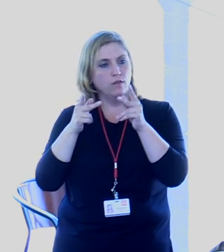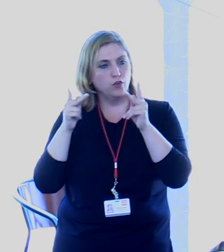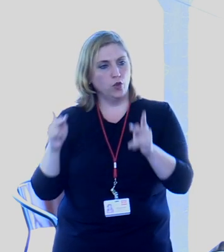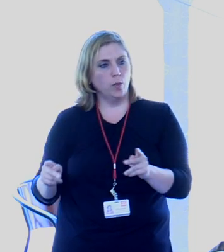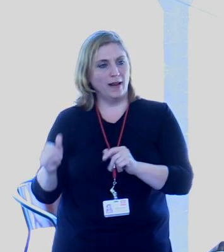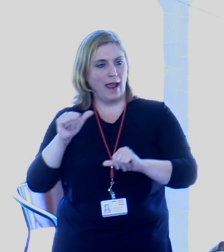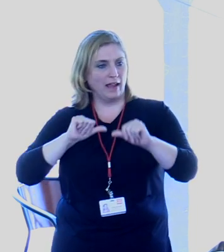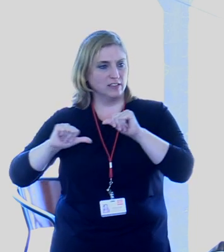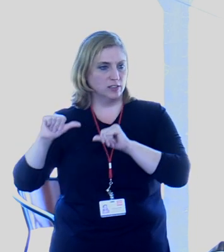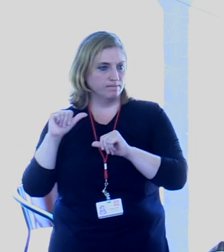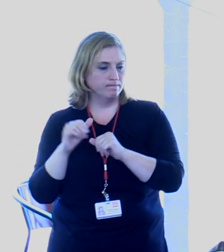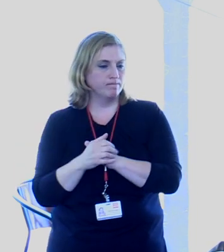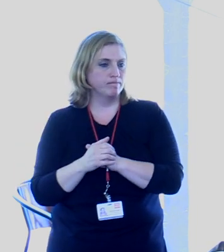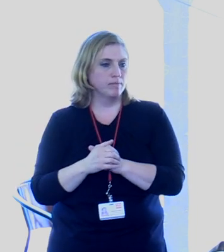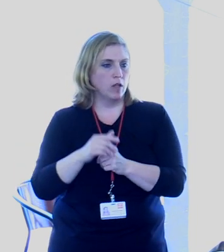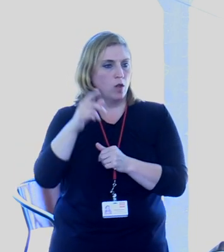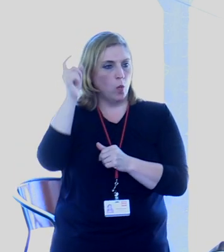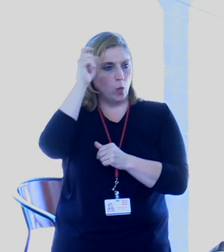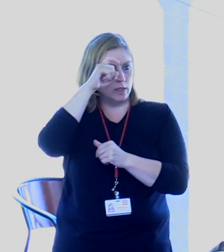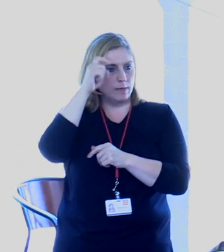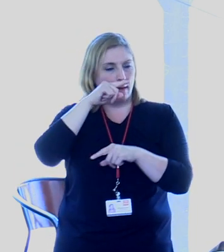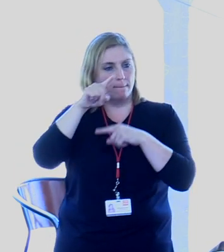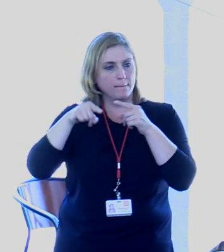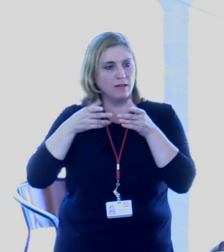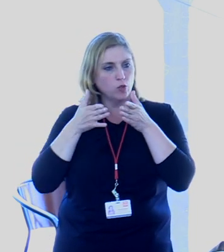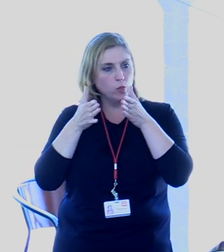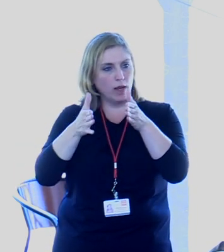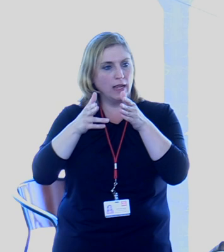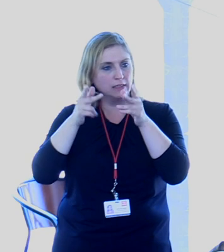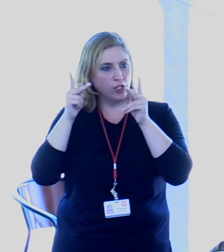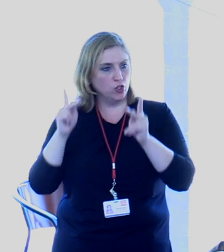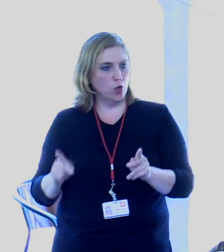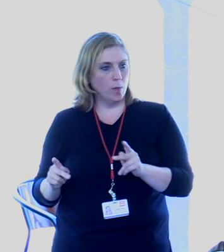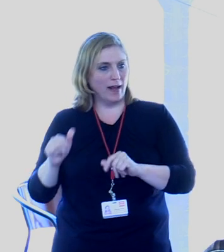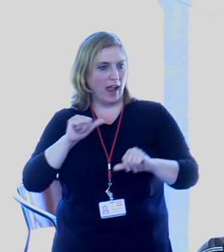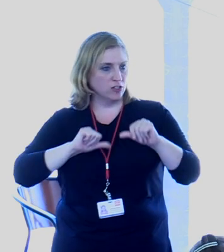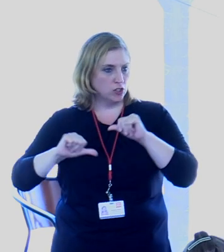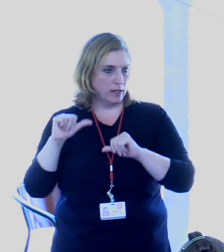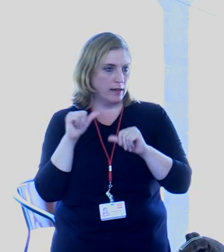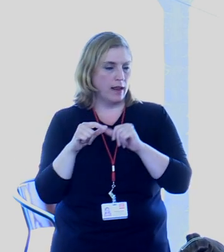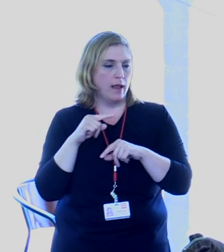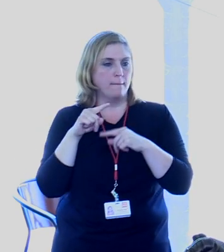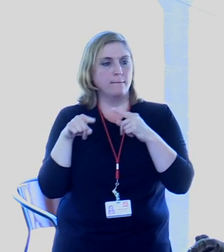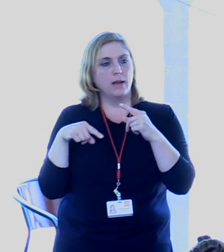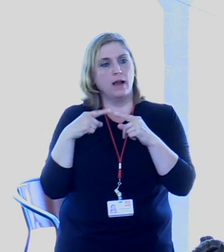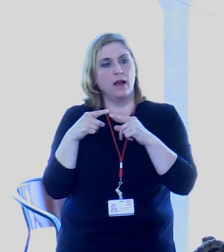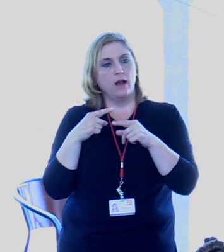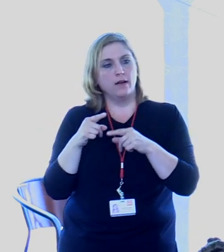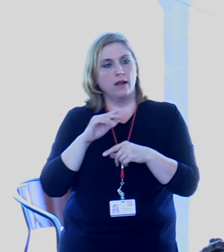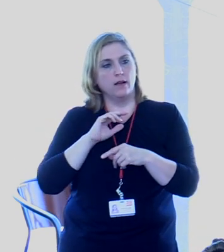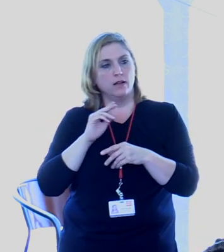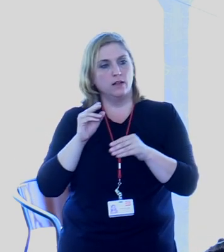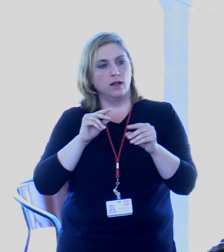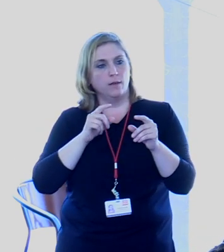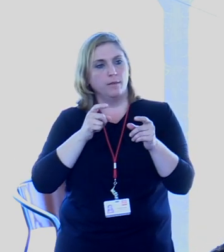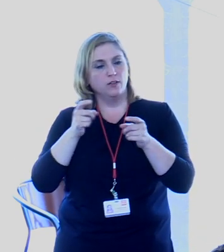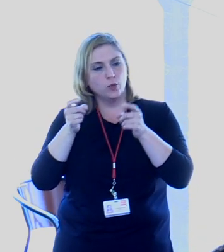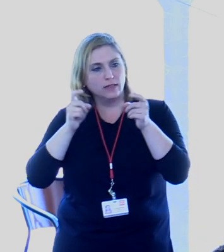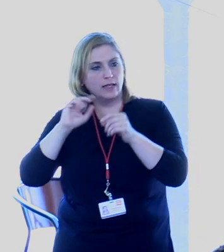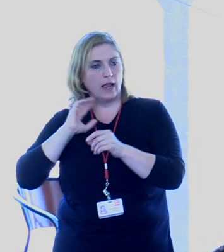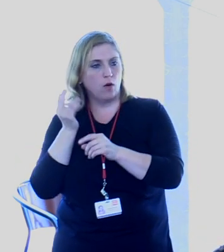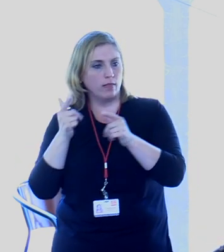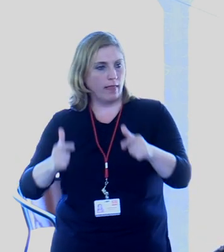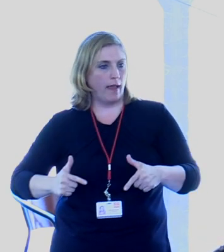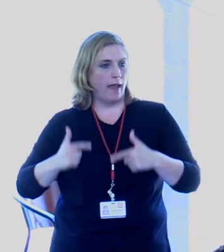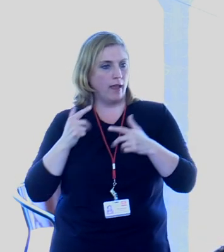acts. So wisdom is about directing human action. It's about directing our lives. It's about directing the